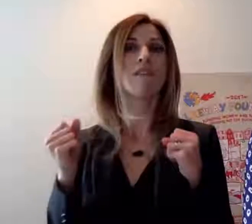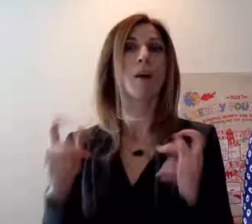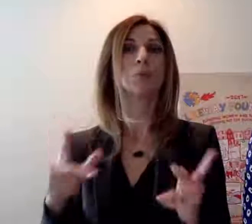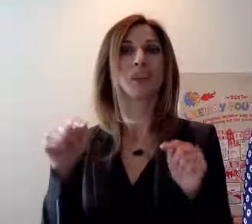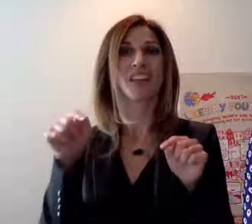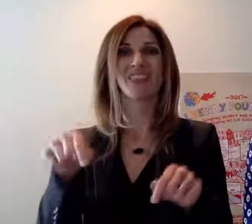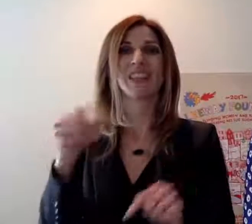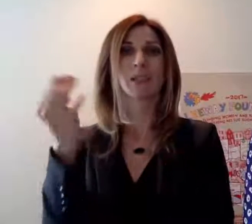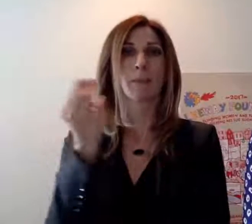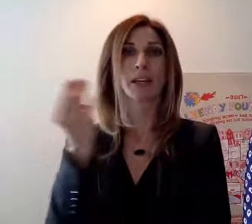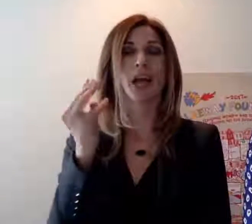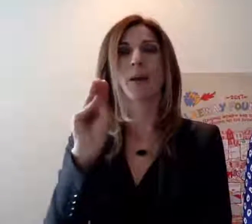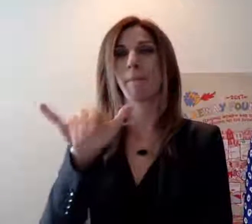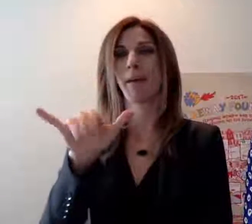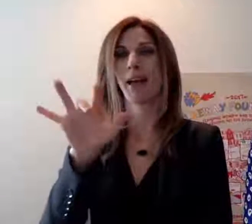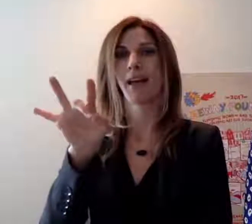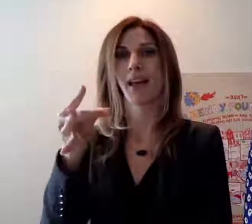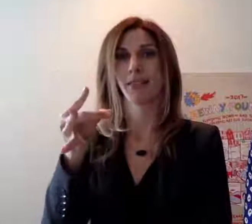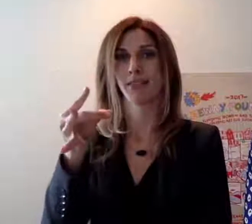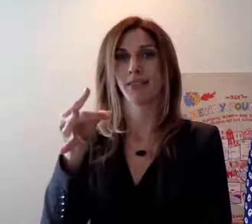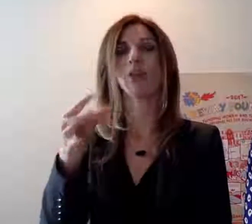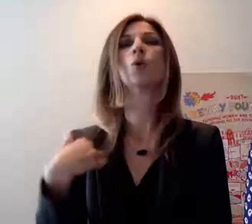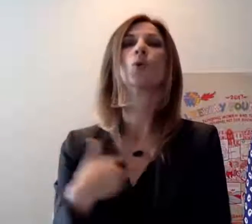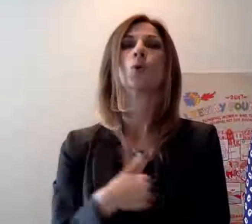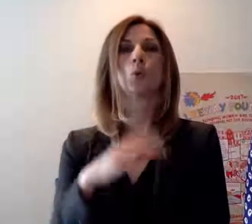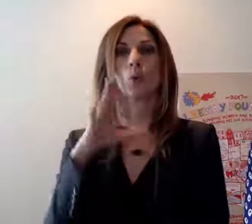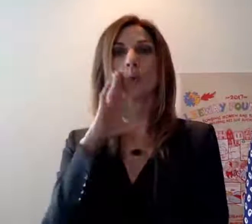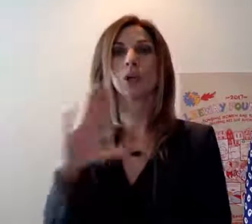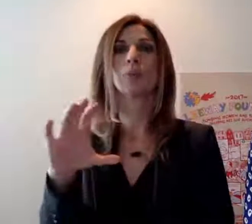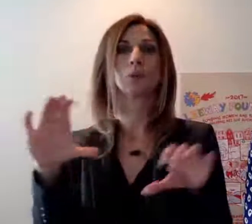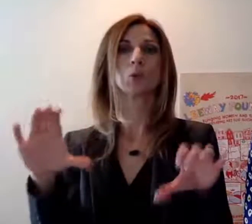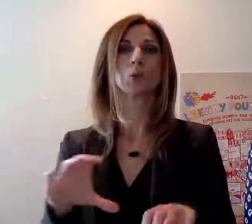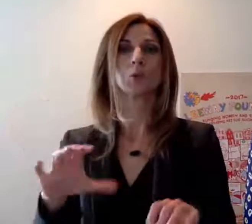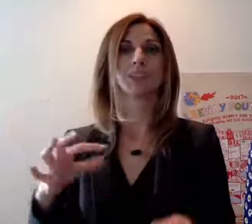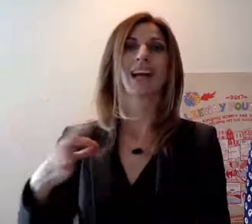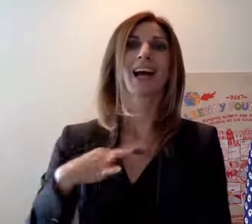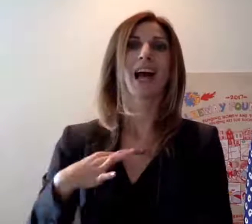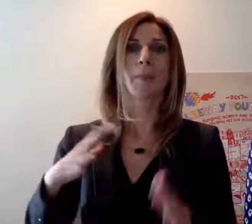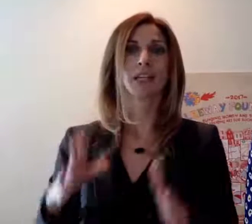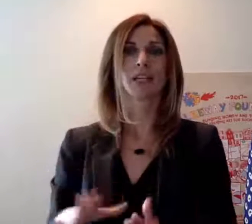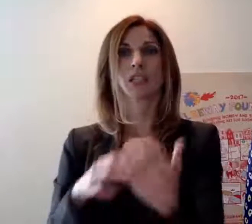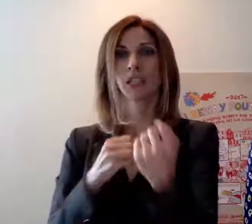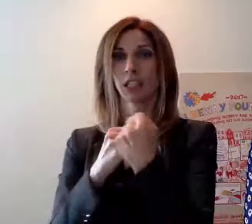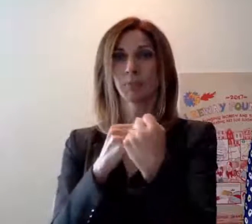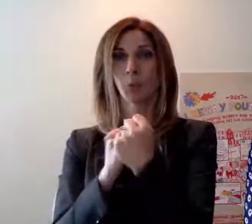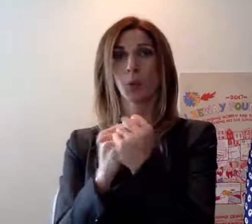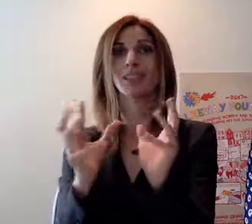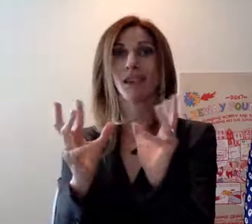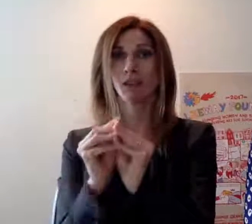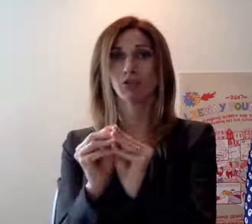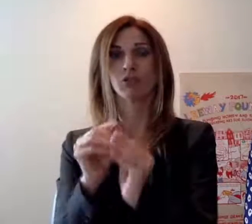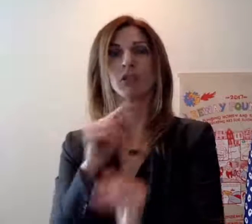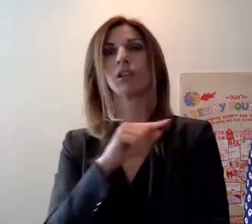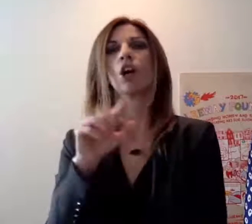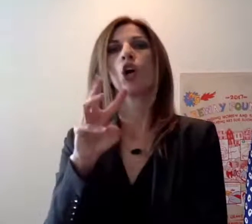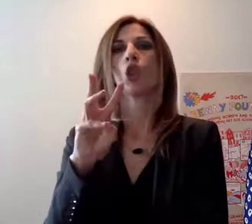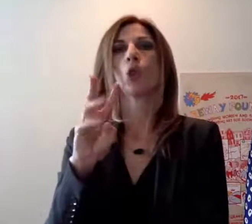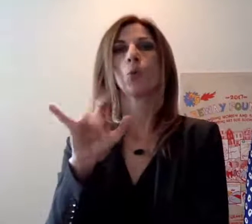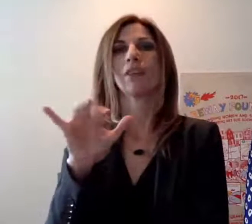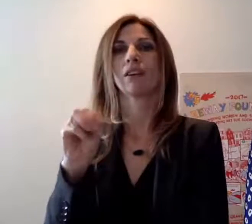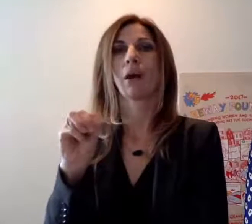Monday, May 8th. We are going to be doing an applicant support session at the William